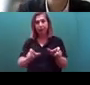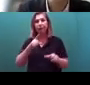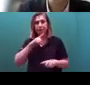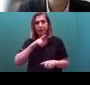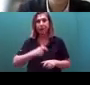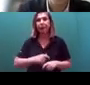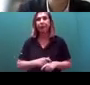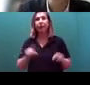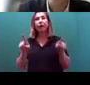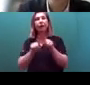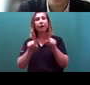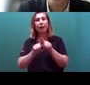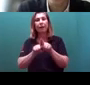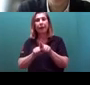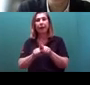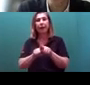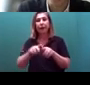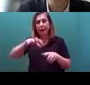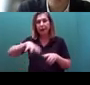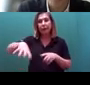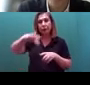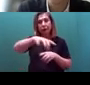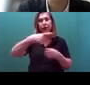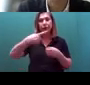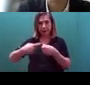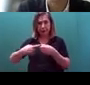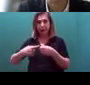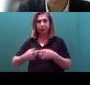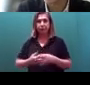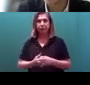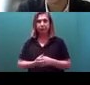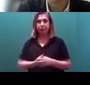the producers and consumers. That with the